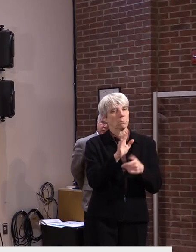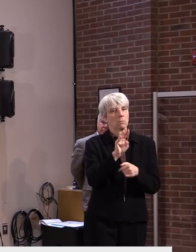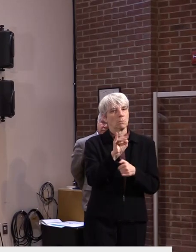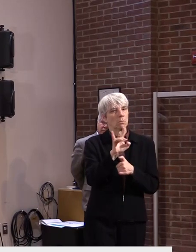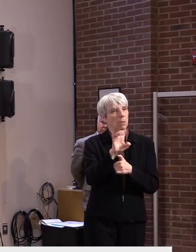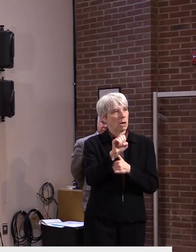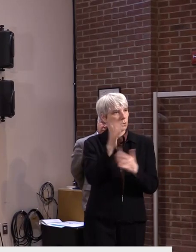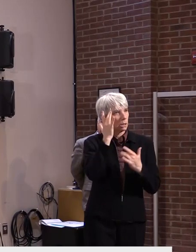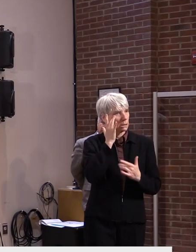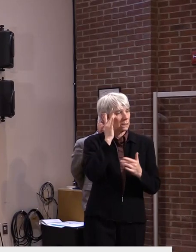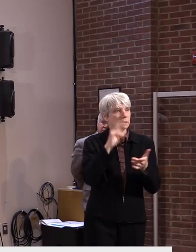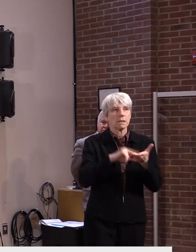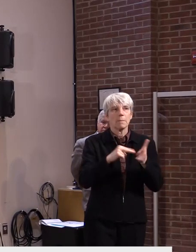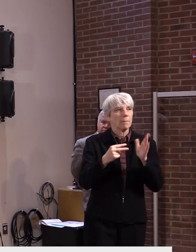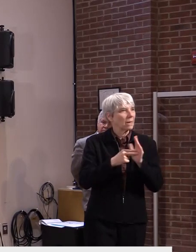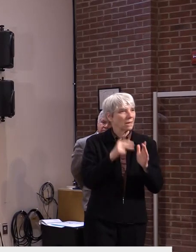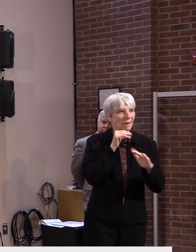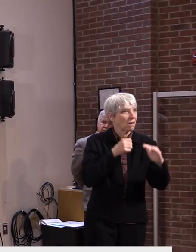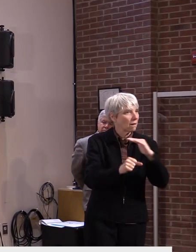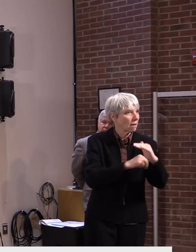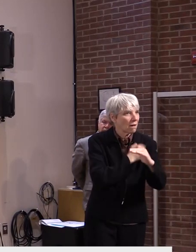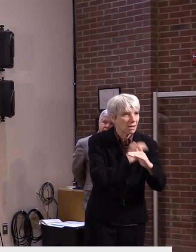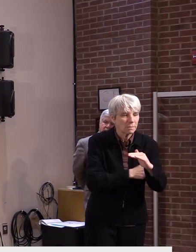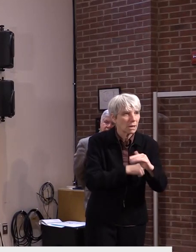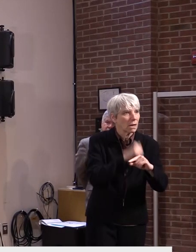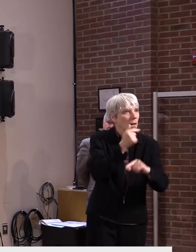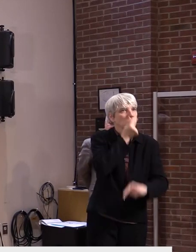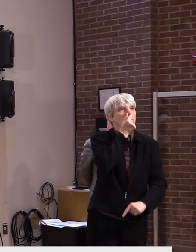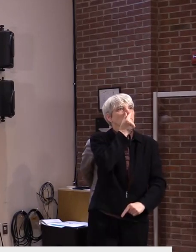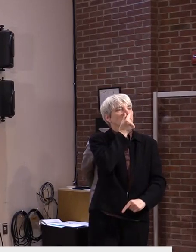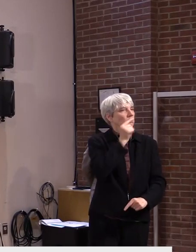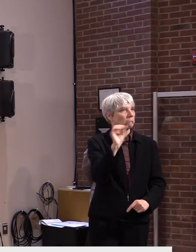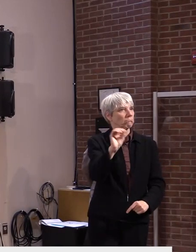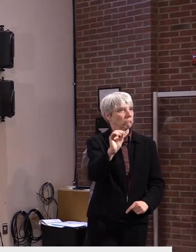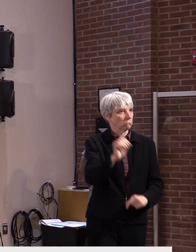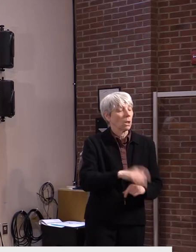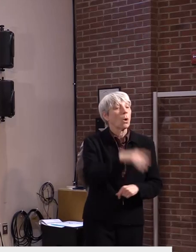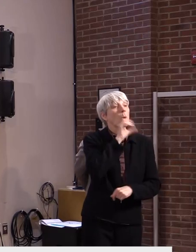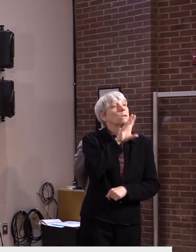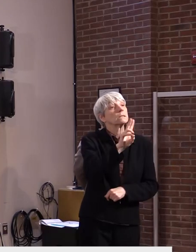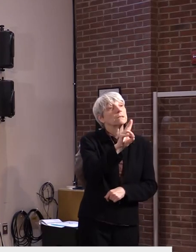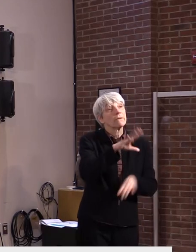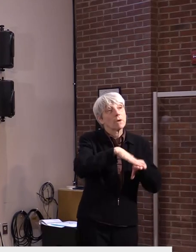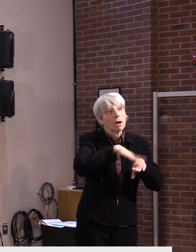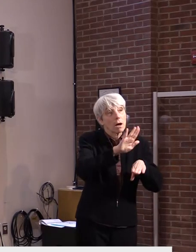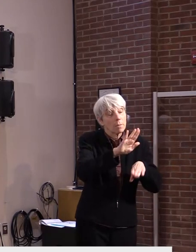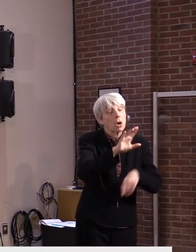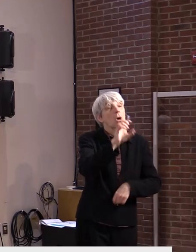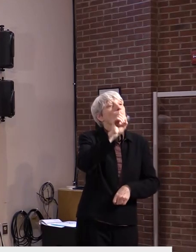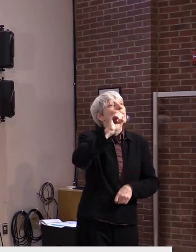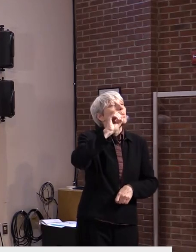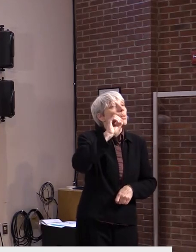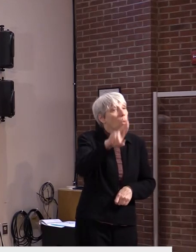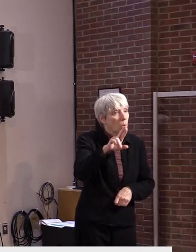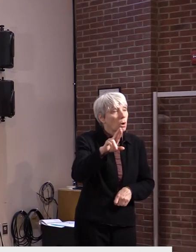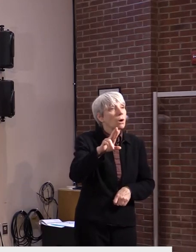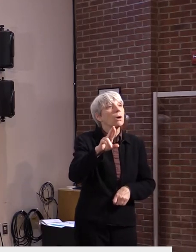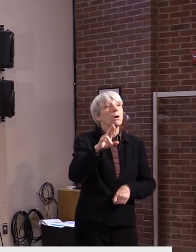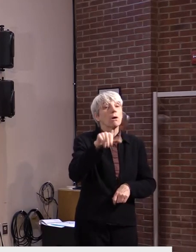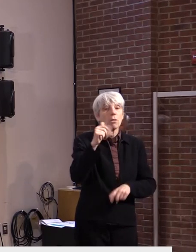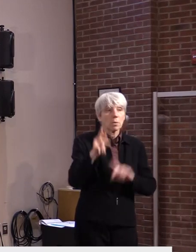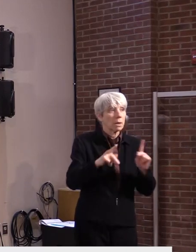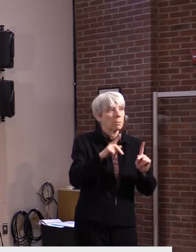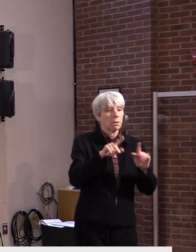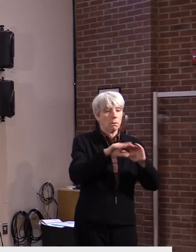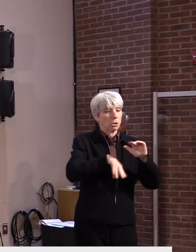or on supplemental oxygen, and are age 65 or older, or with a medical condition such